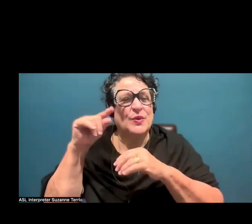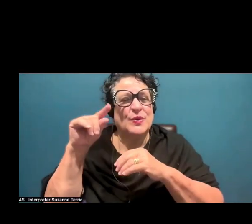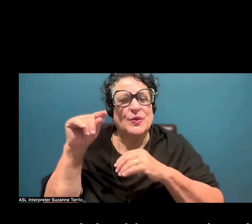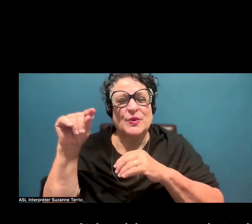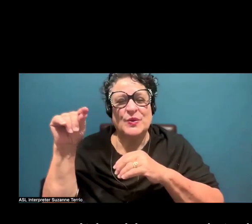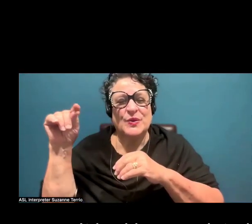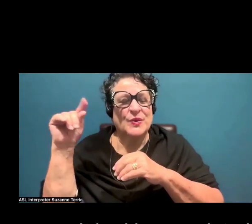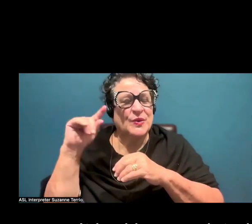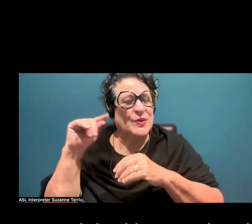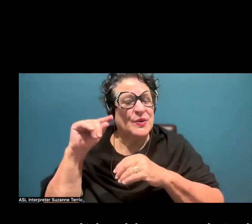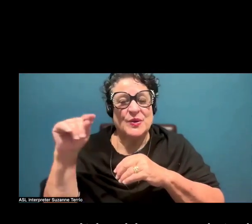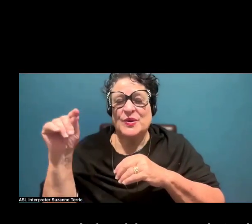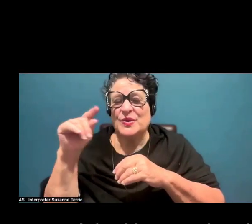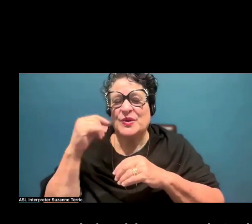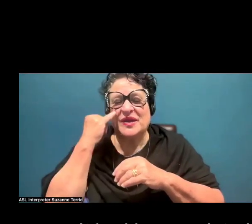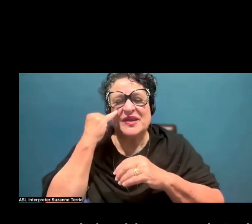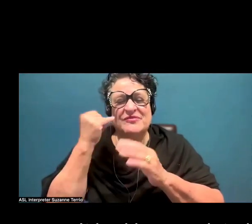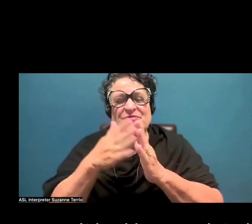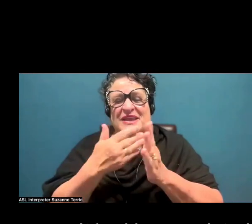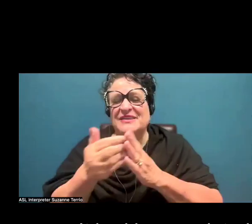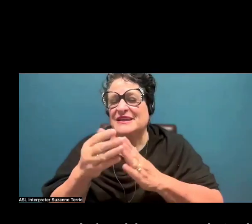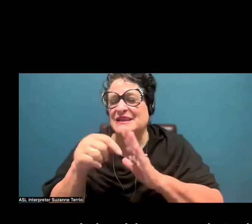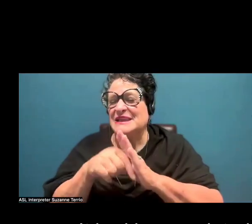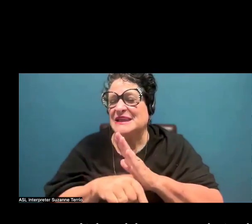ground. It had been painted in a deep blue, and its